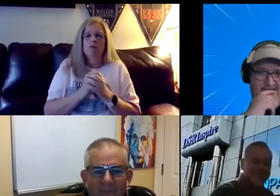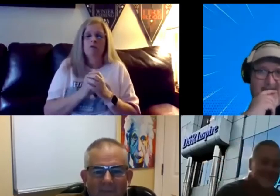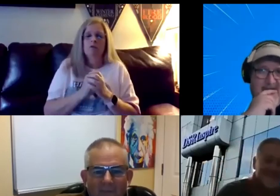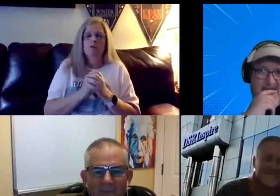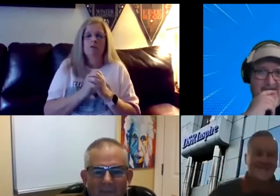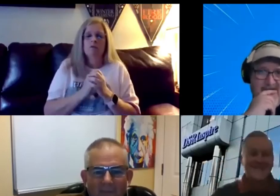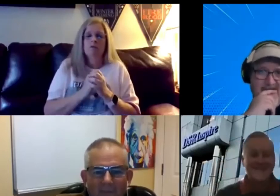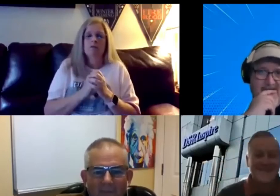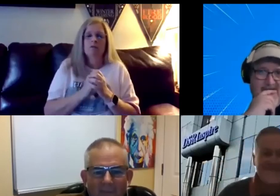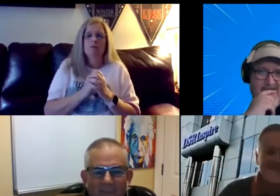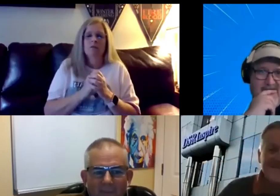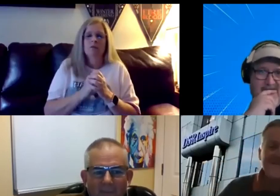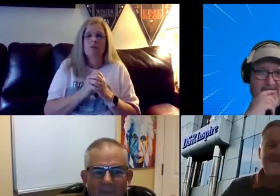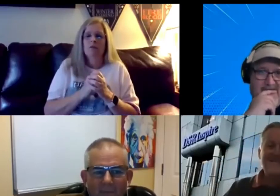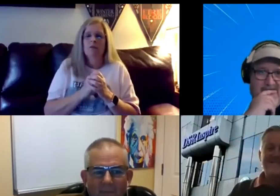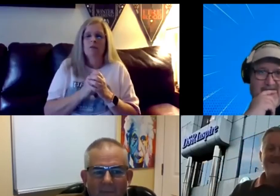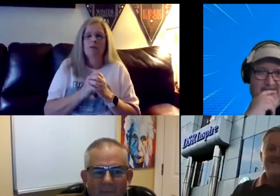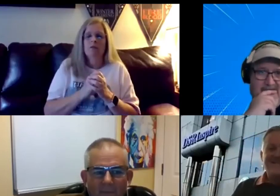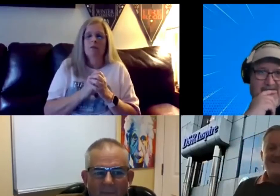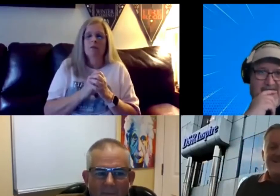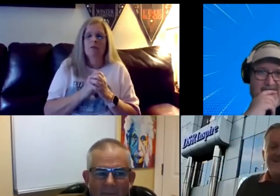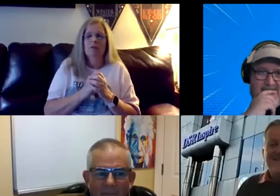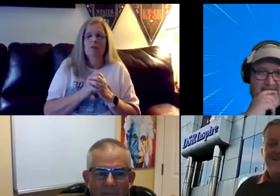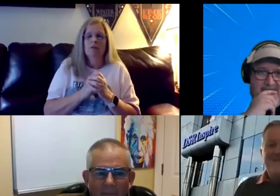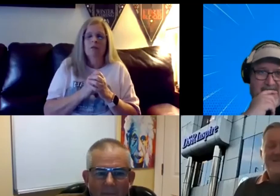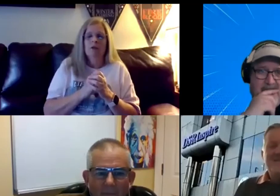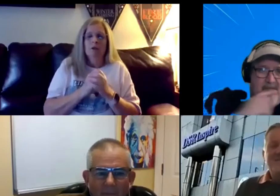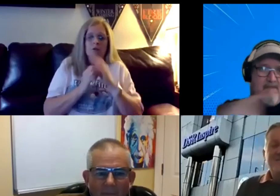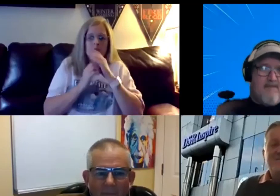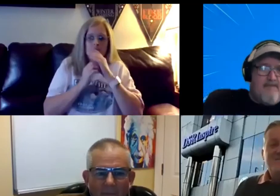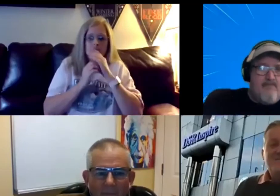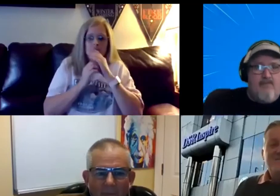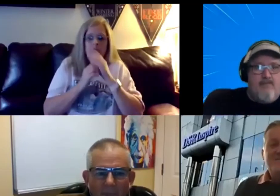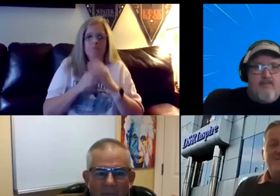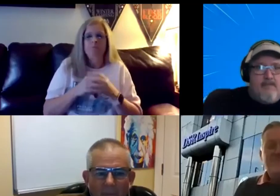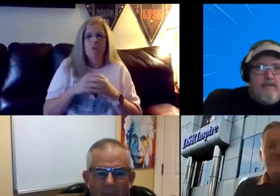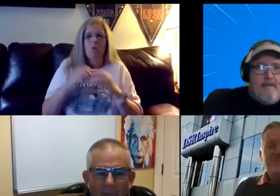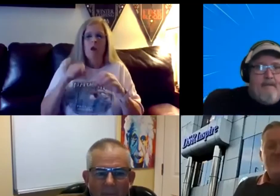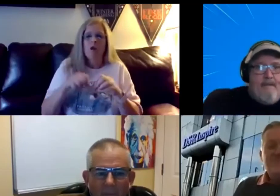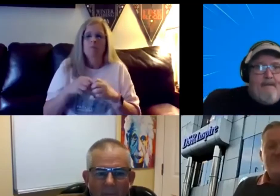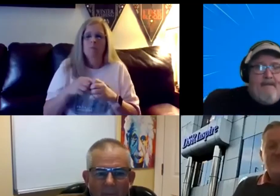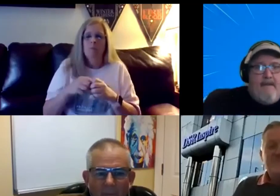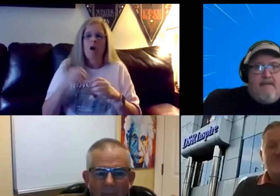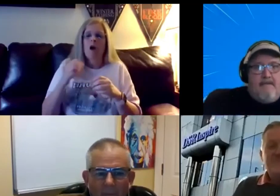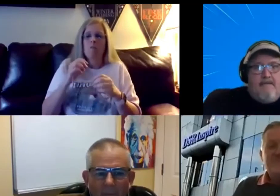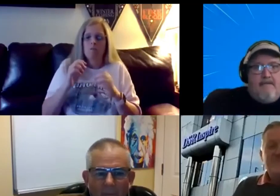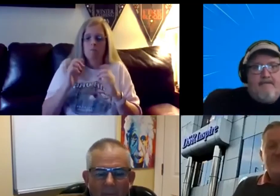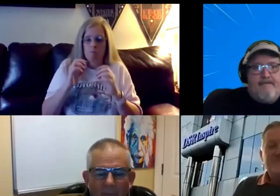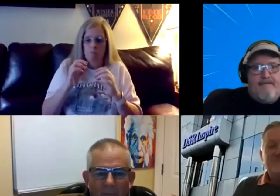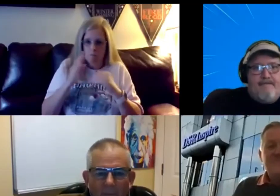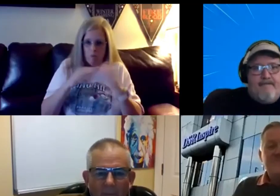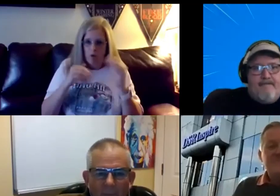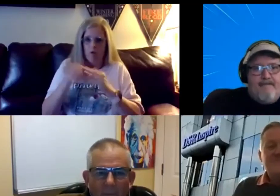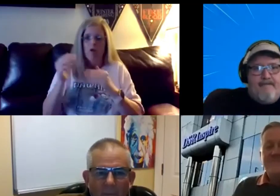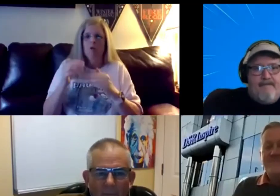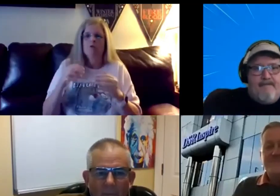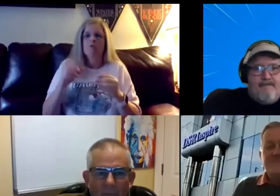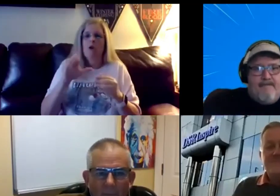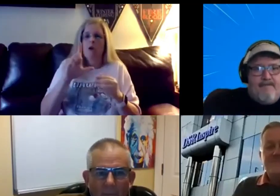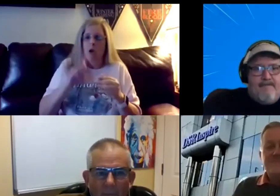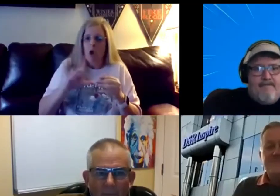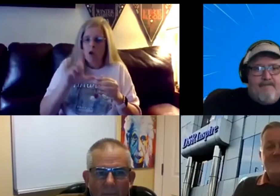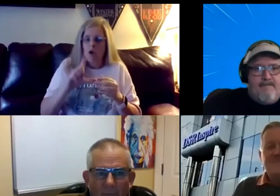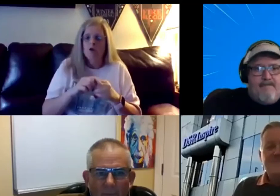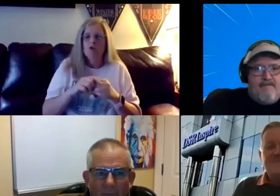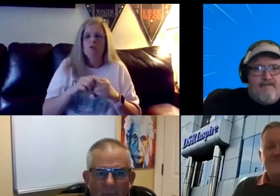and I'm going to let Marty elaborate on that, but we have brick and mortar locations, and we're global. In